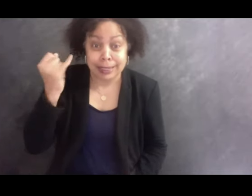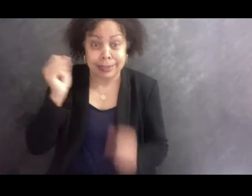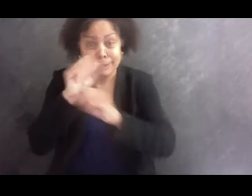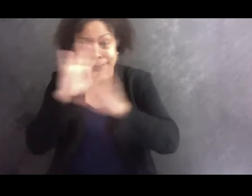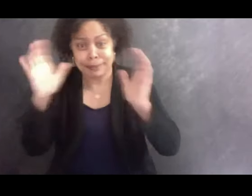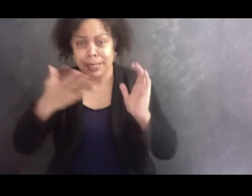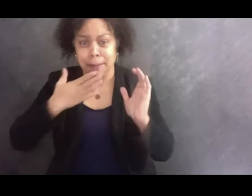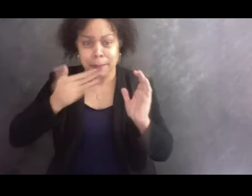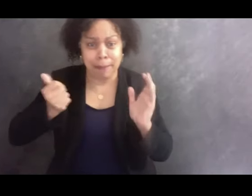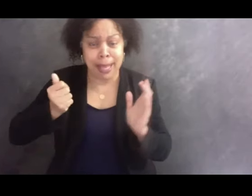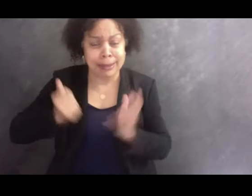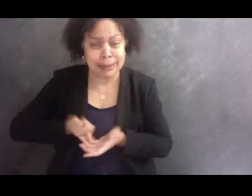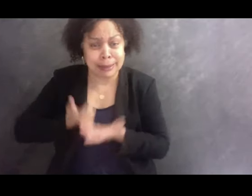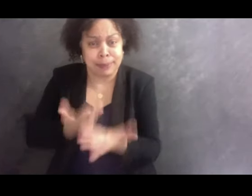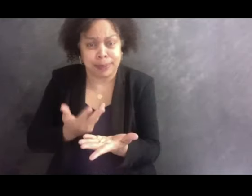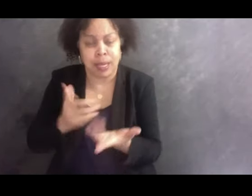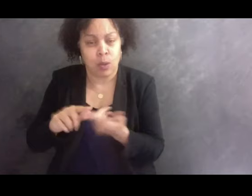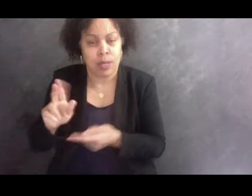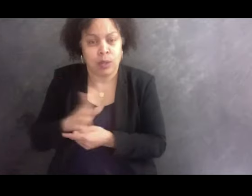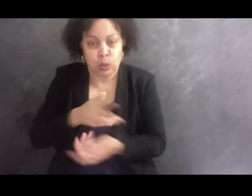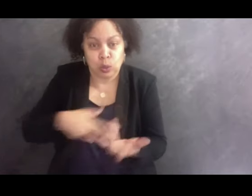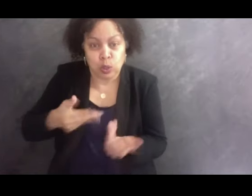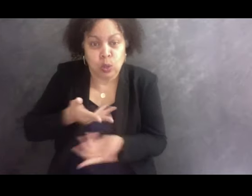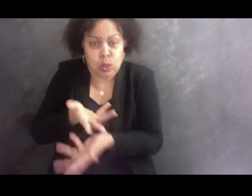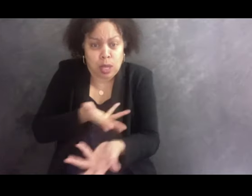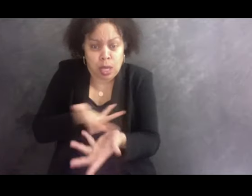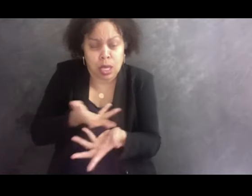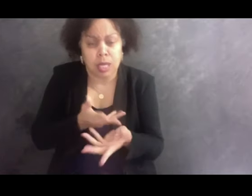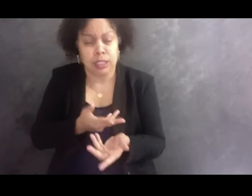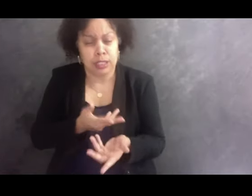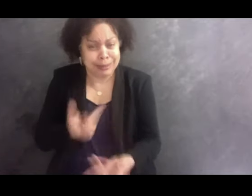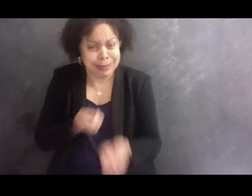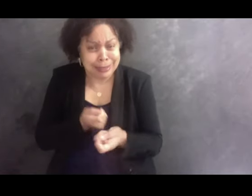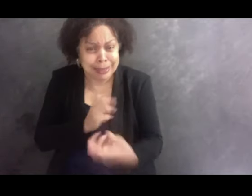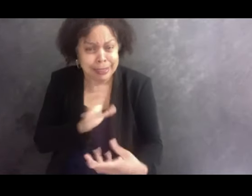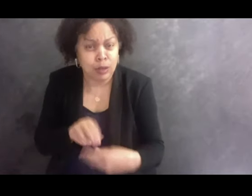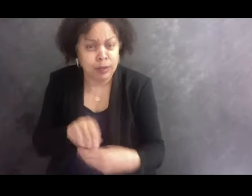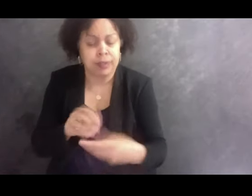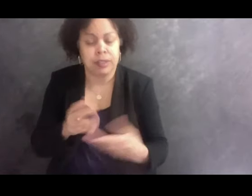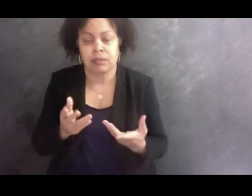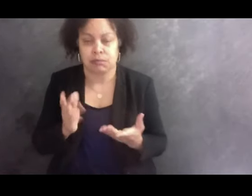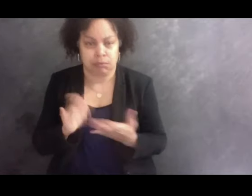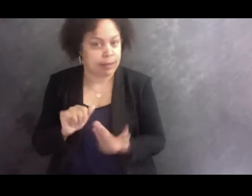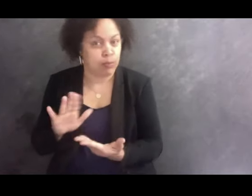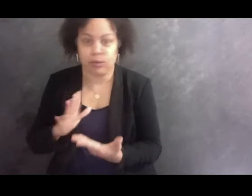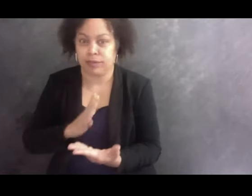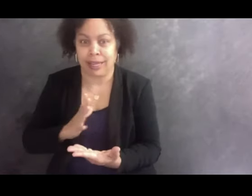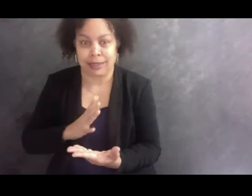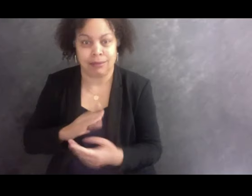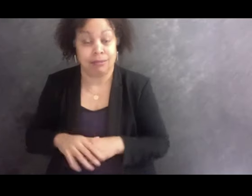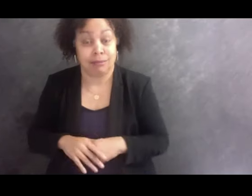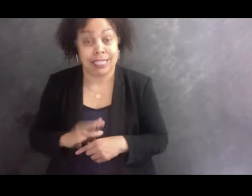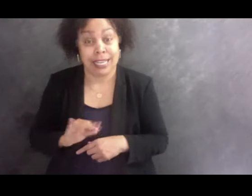the language of social practice and social engagement, that's the way to go. If the idea is really engaging the questions